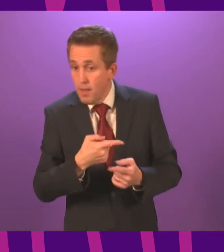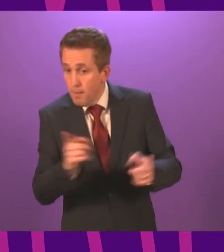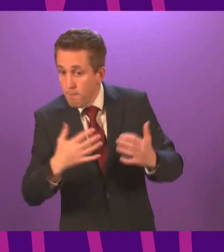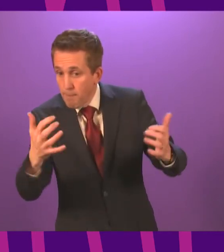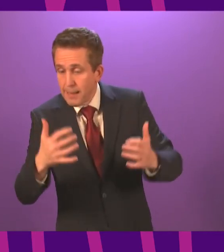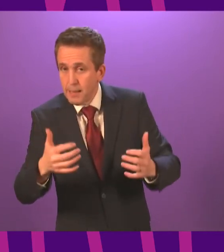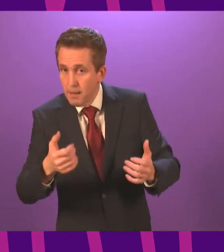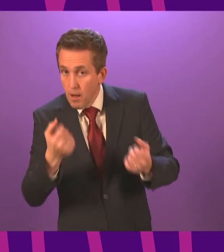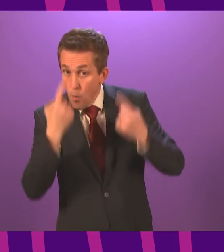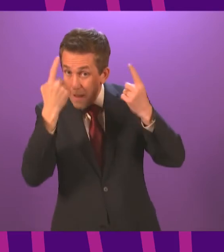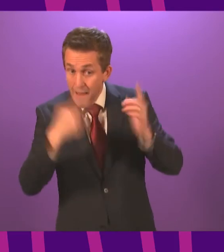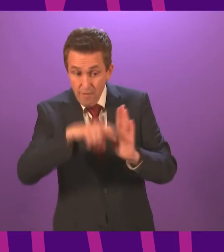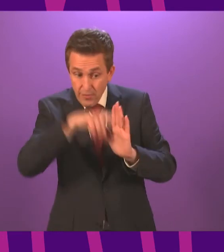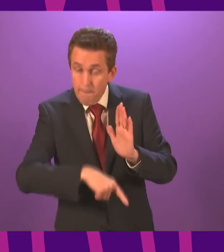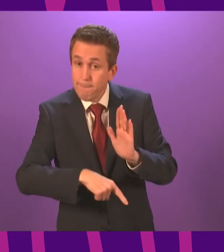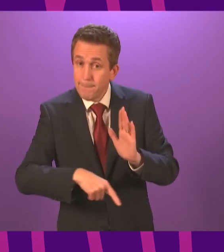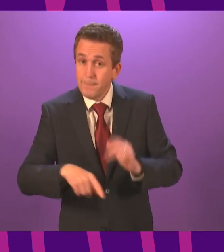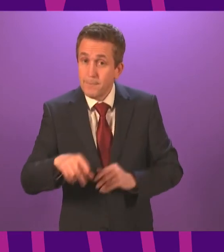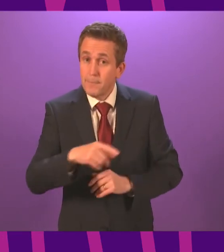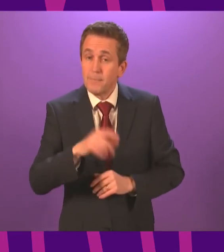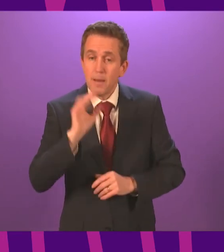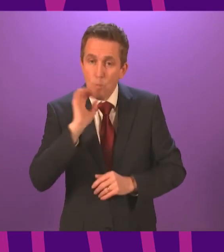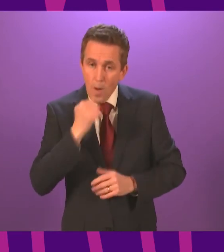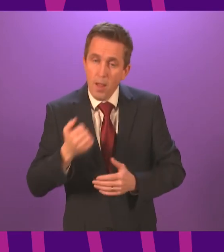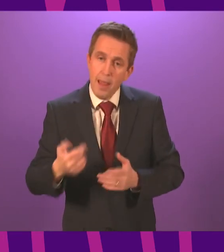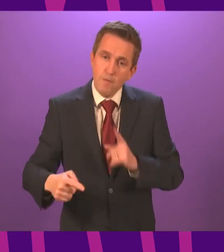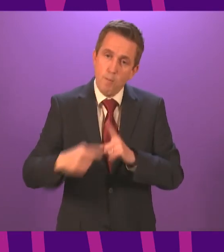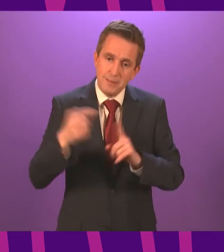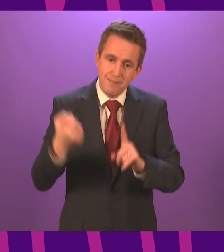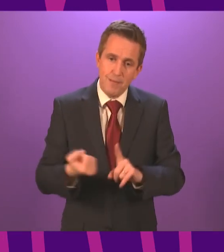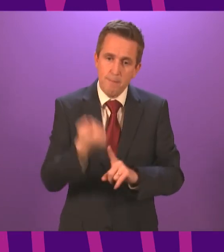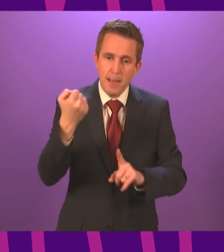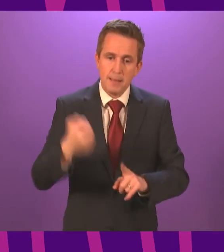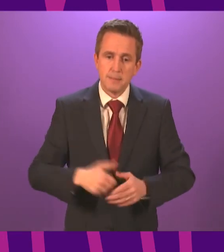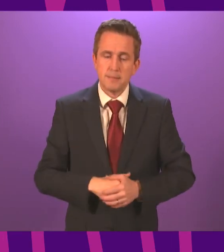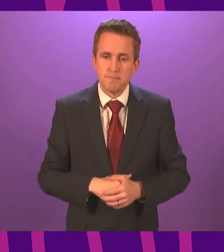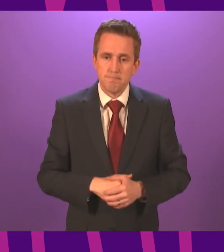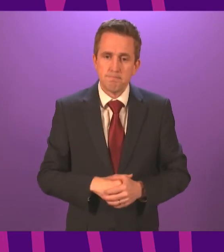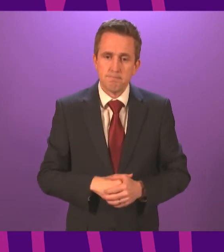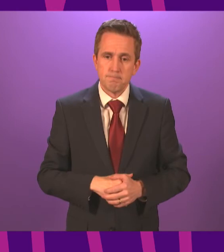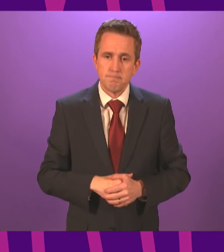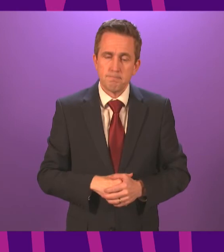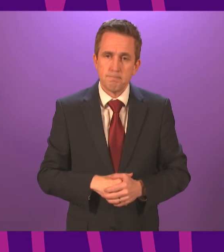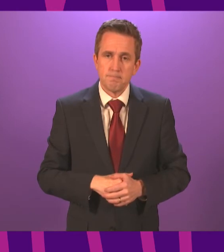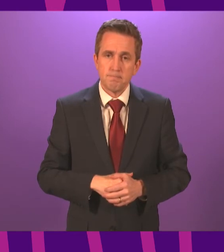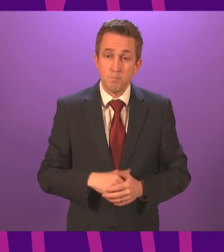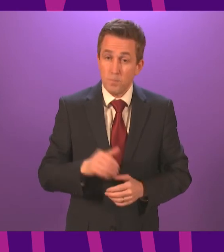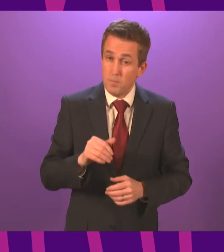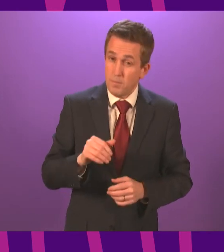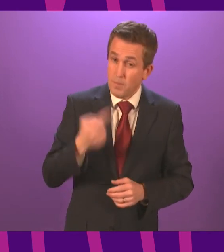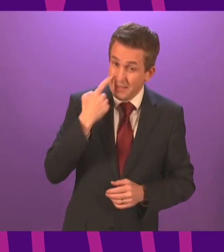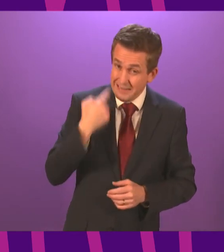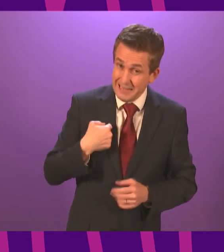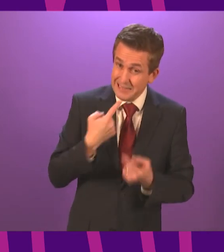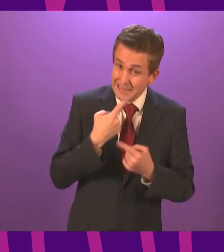that they can be enforced and that they will make a difference. By the measure of these criteria, yesterday's announcement